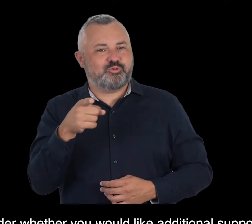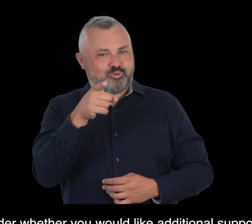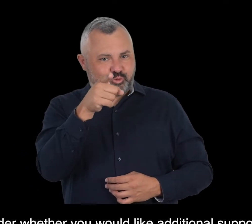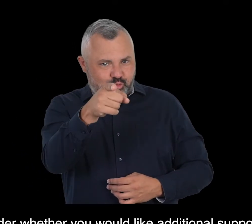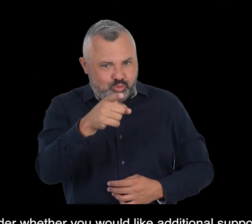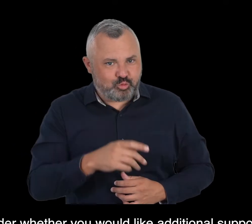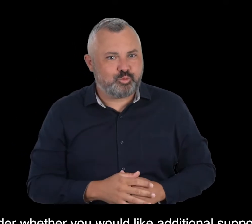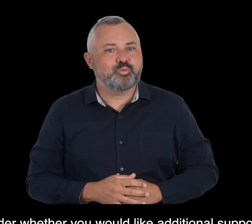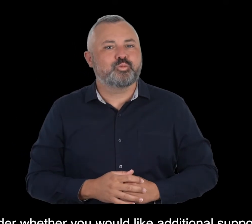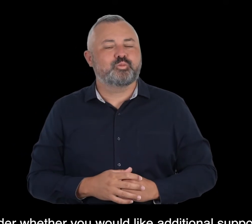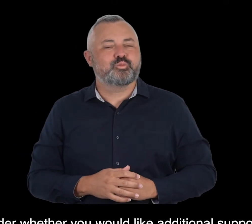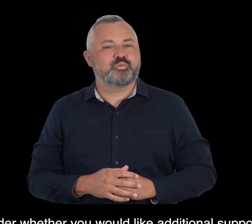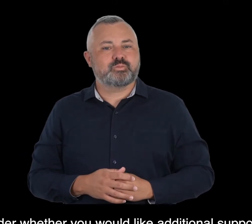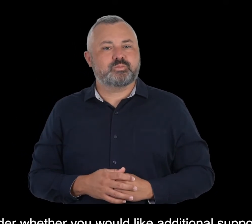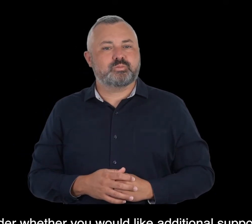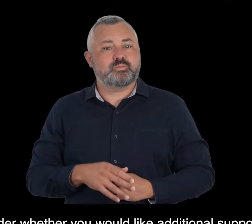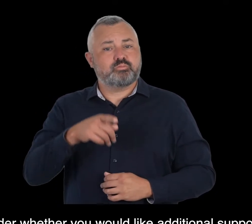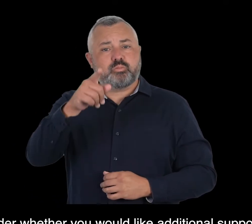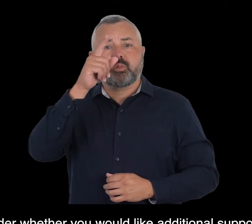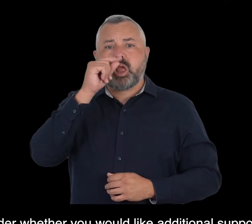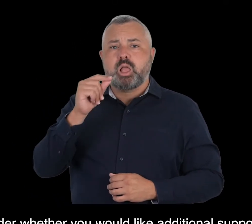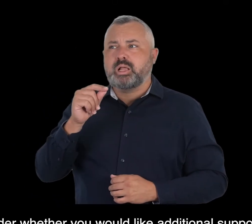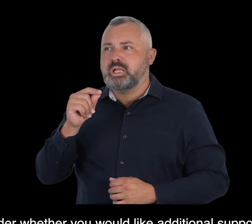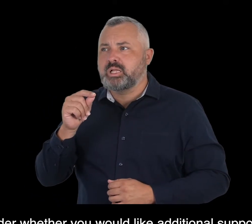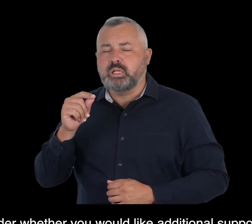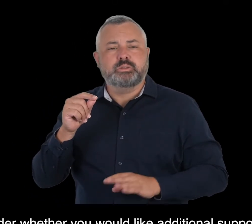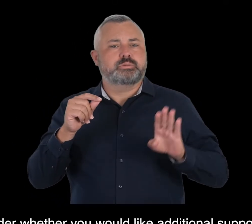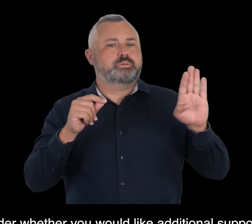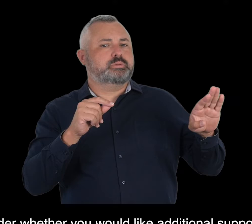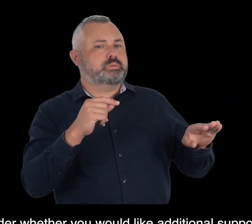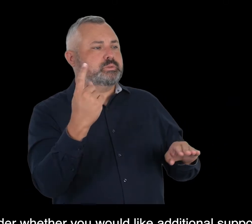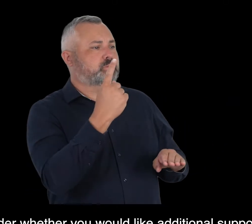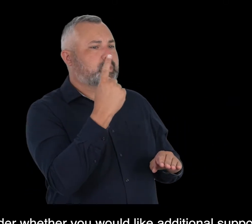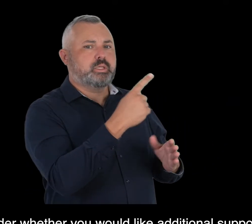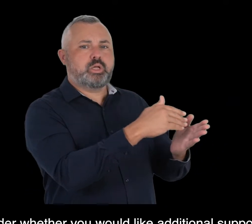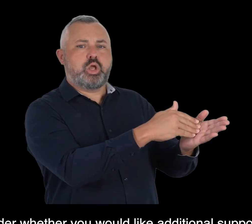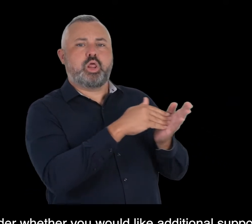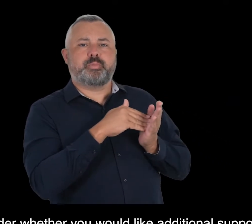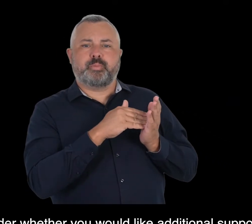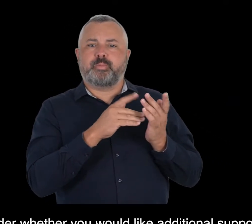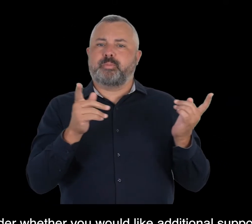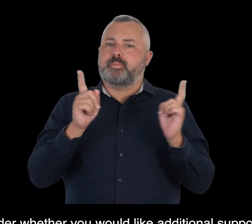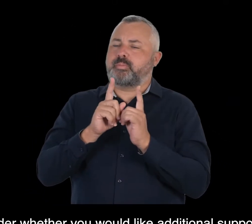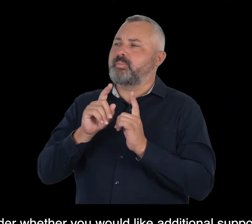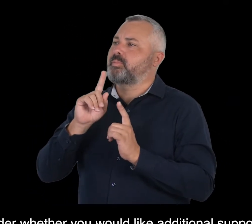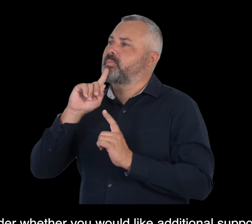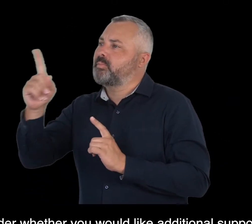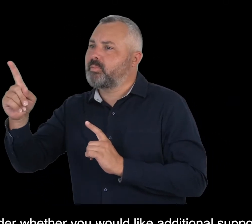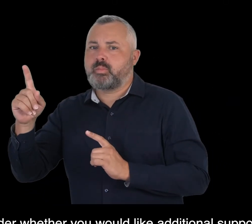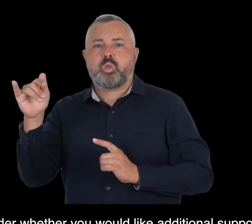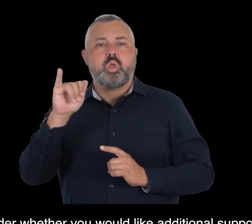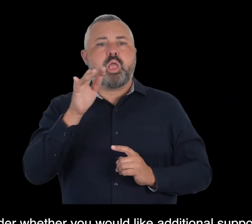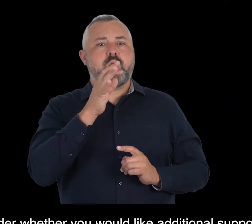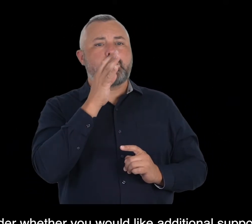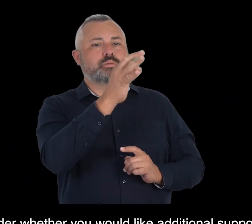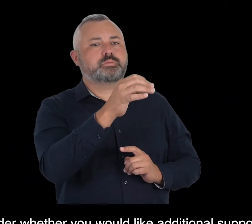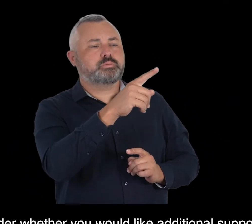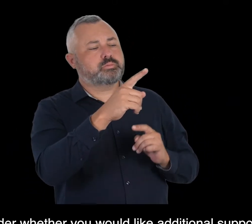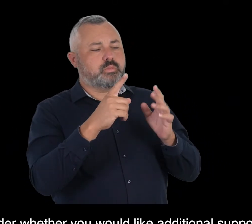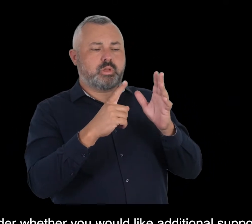want to happen to resolve the problem. Step 4. Who do they need to hear it from?